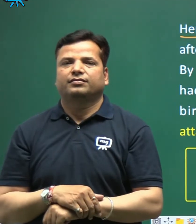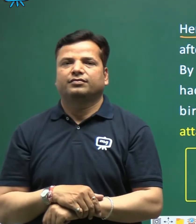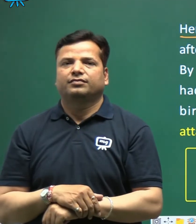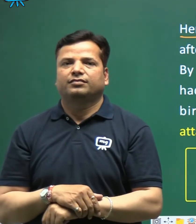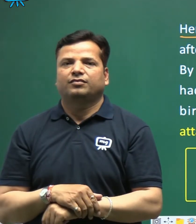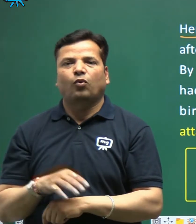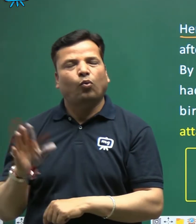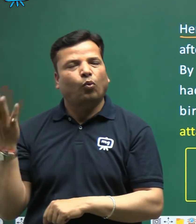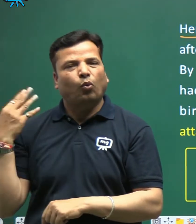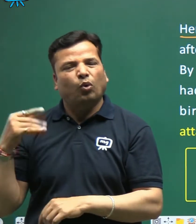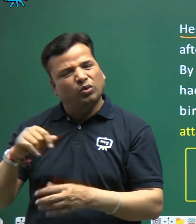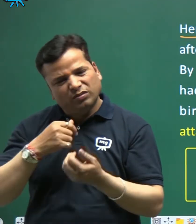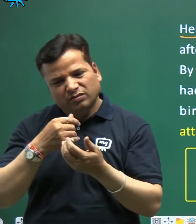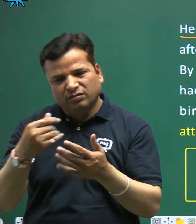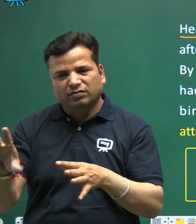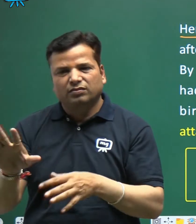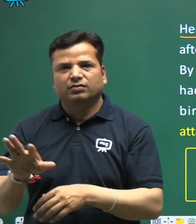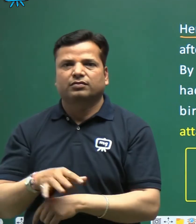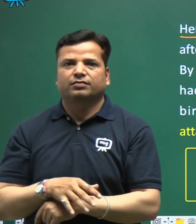were spoilt